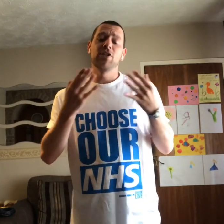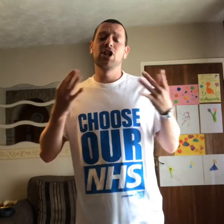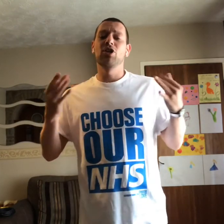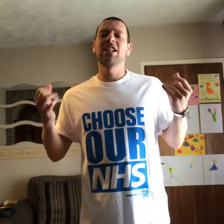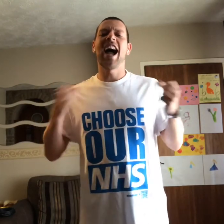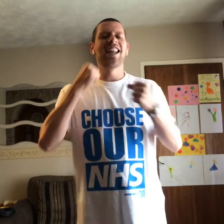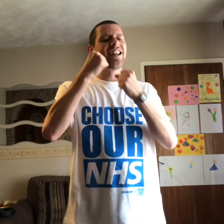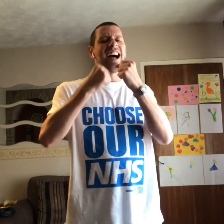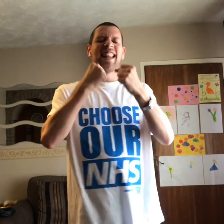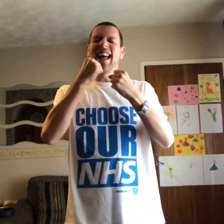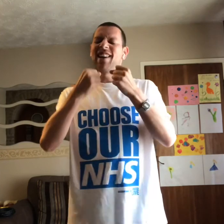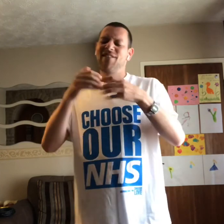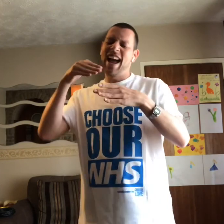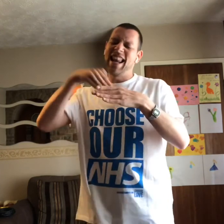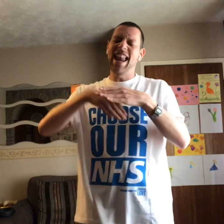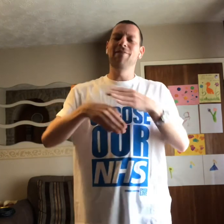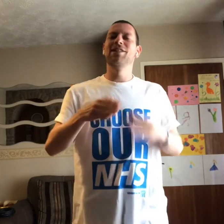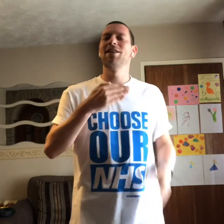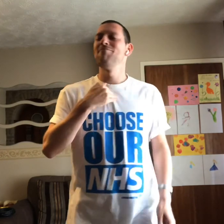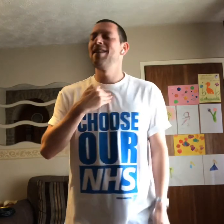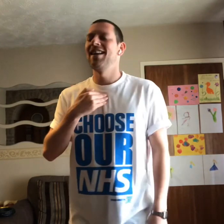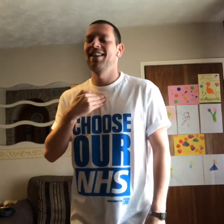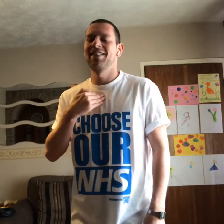still got a lot of fight left in me